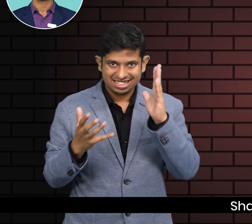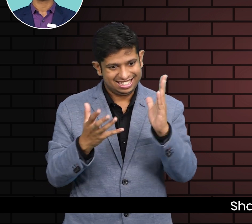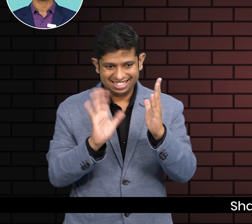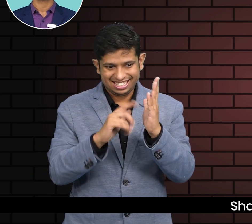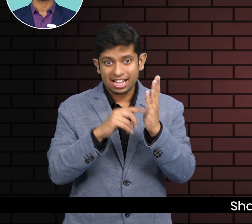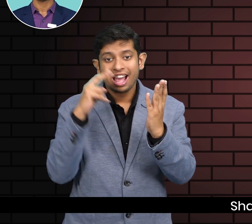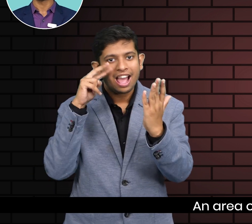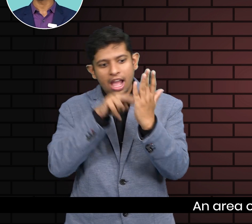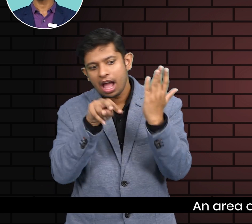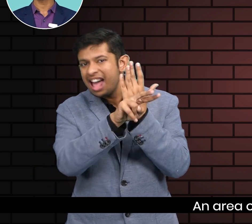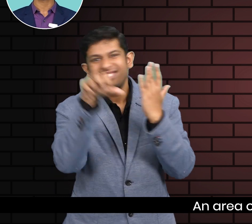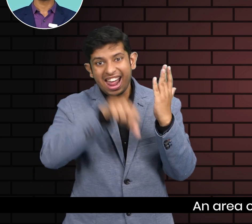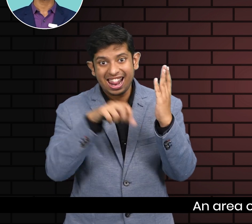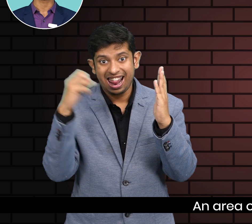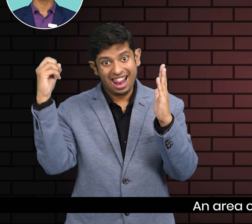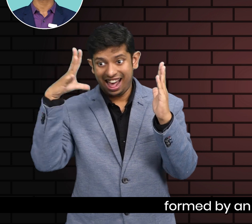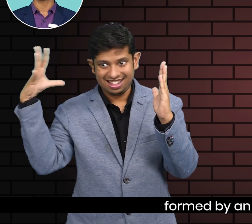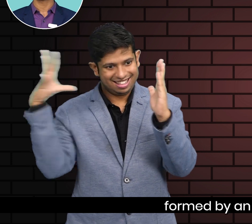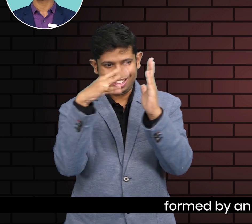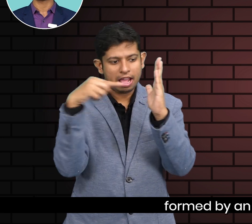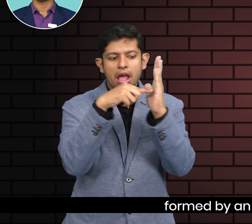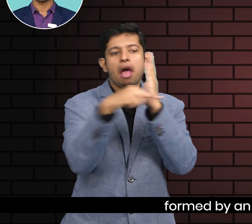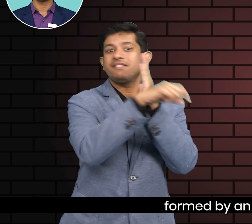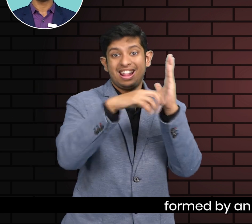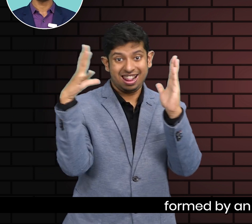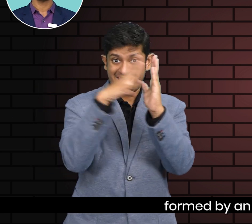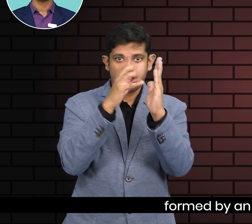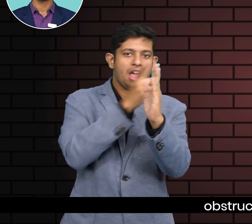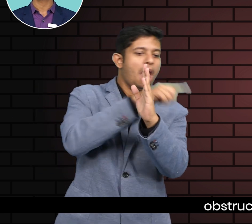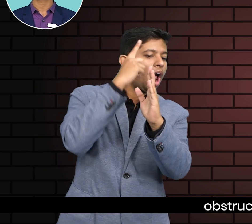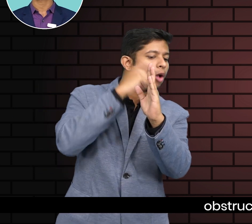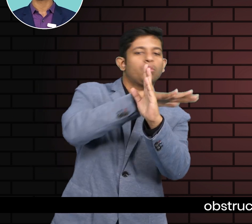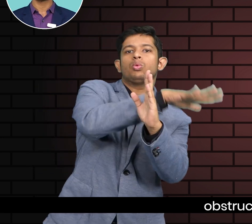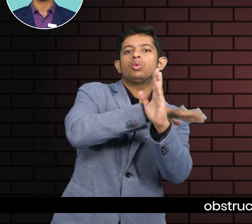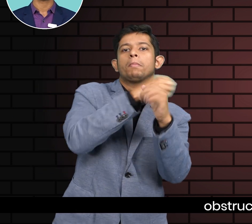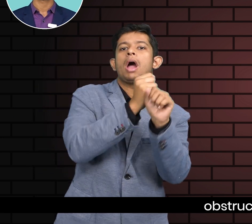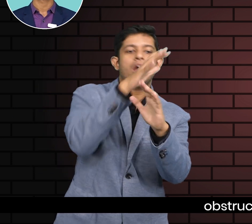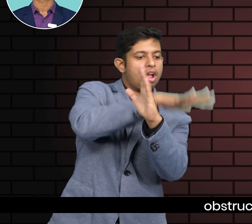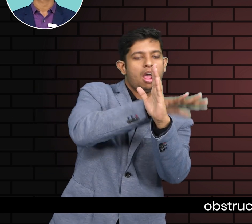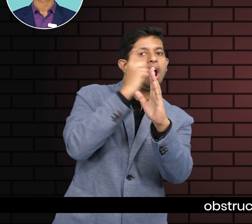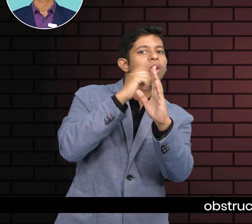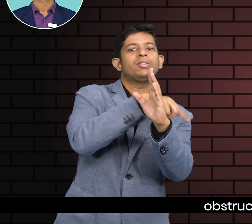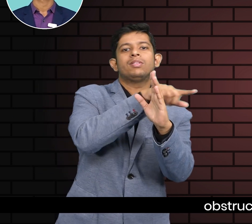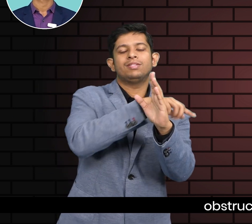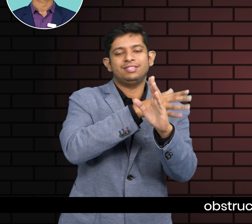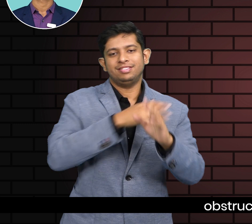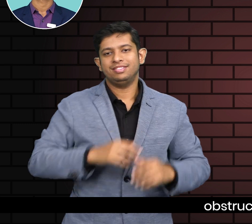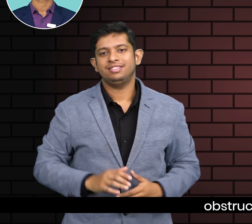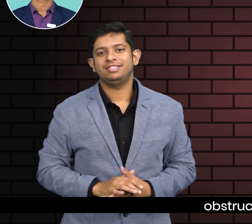Shadow. An area of darkness formed by an opaque object obstructing light.